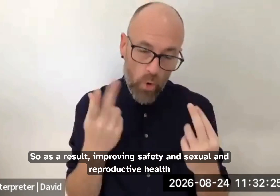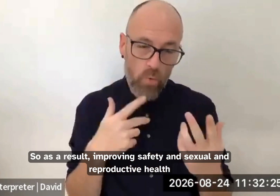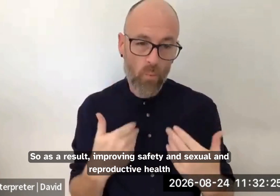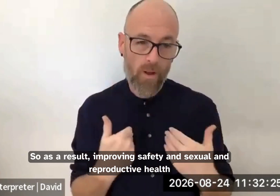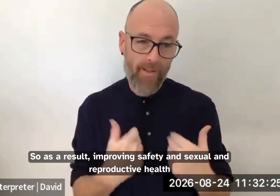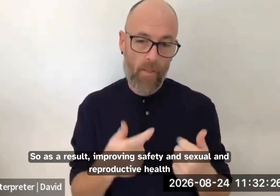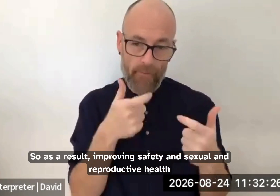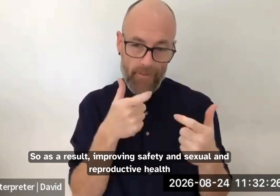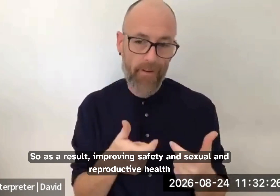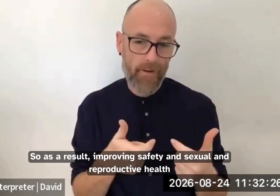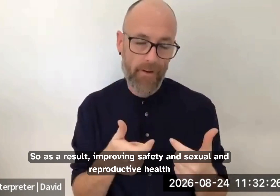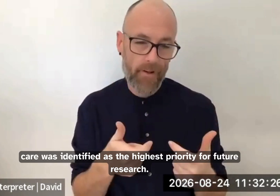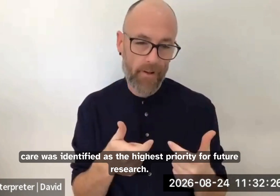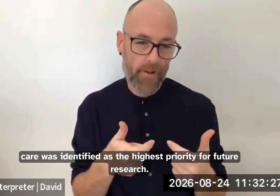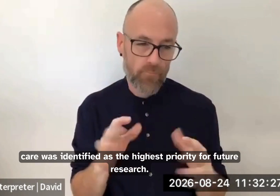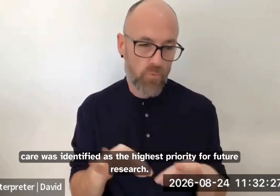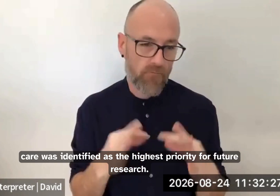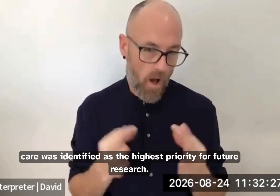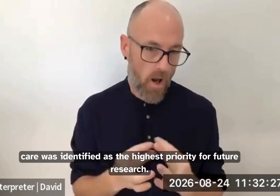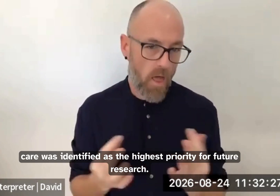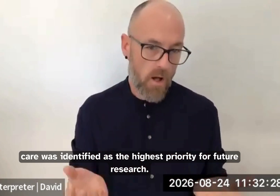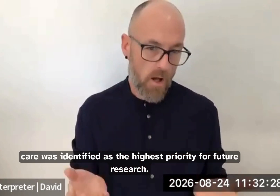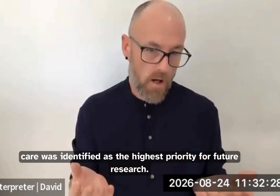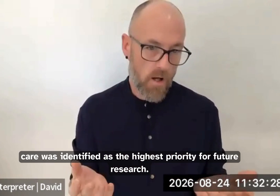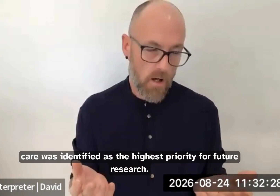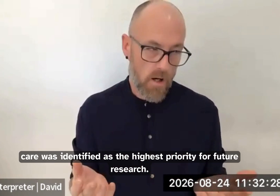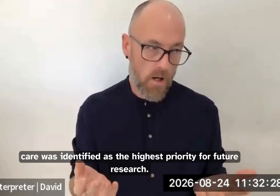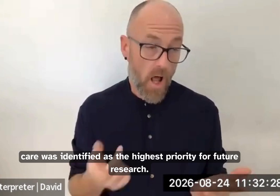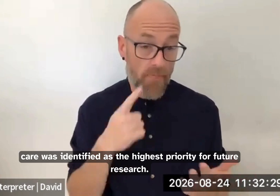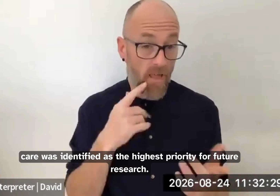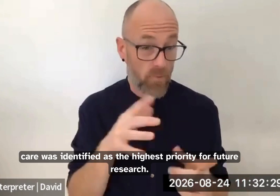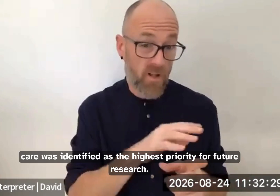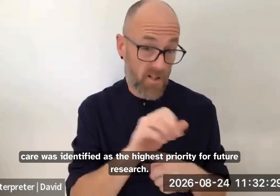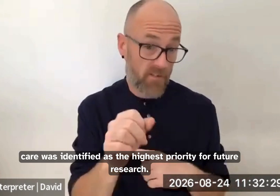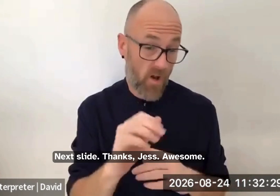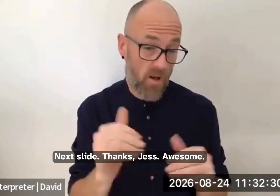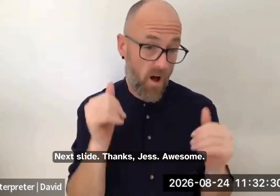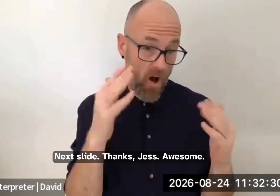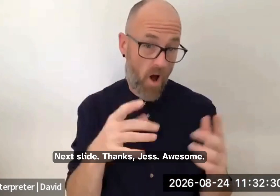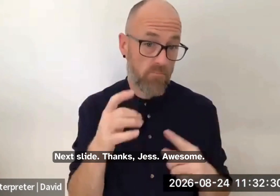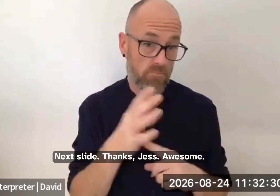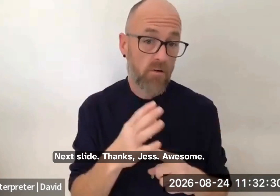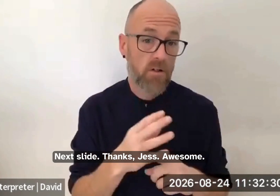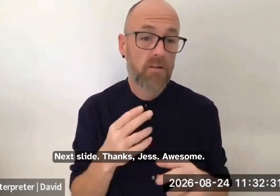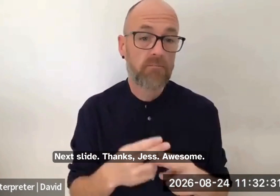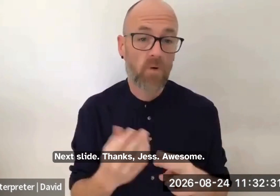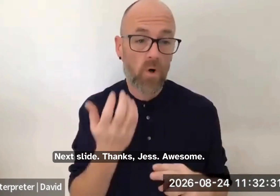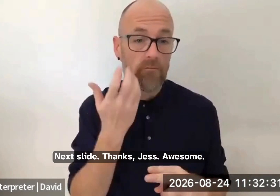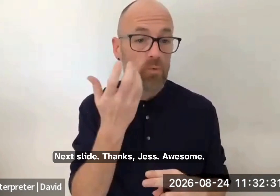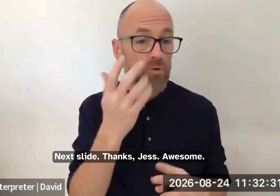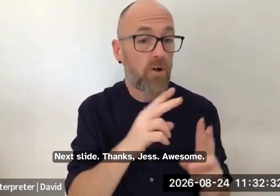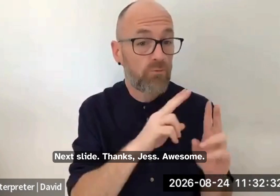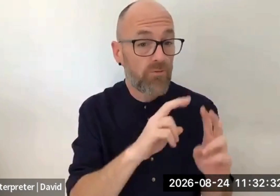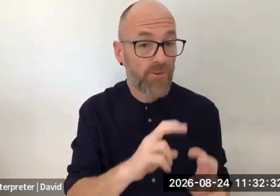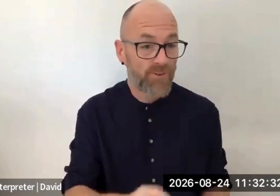improving safety in sexual and reproductive healthcare was identified as the highest priority for future research. Next slide, thanks, Jess.